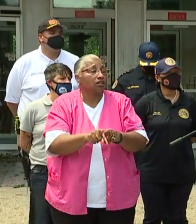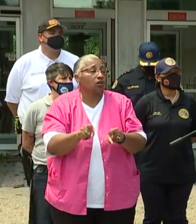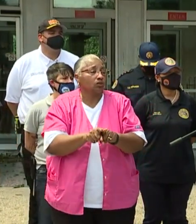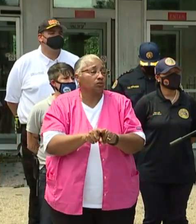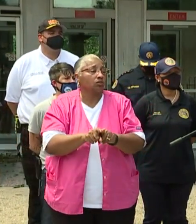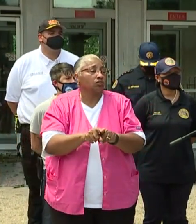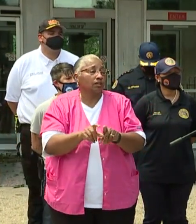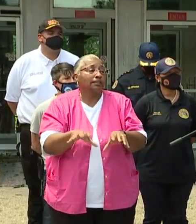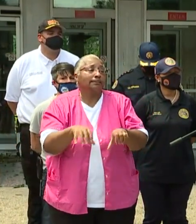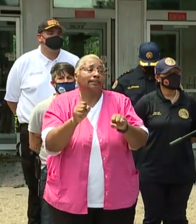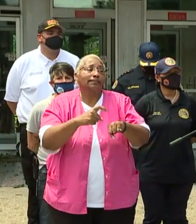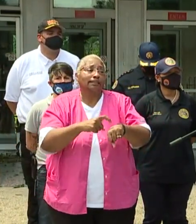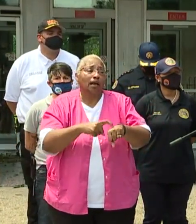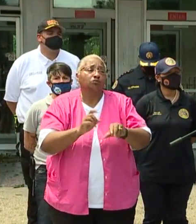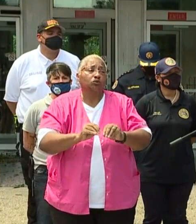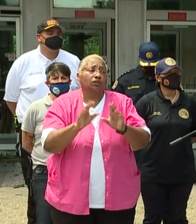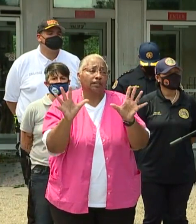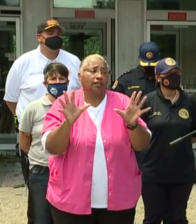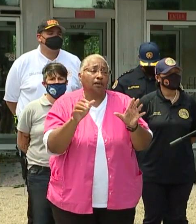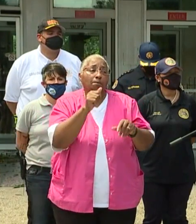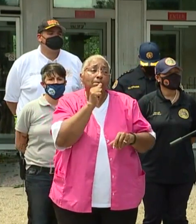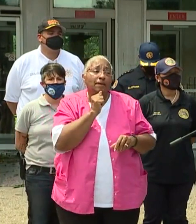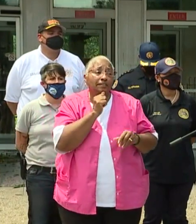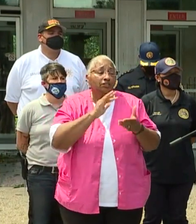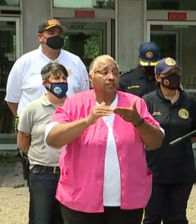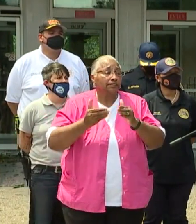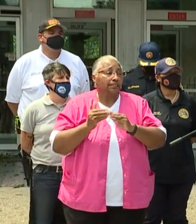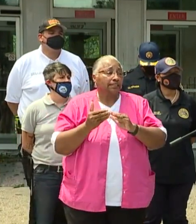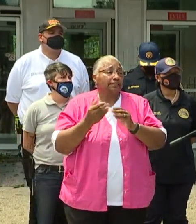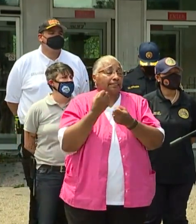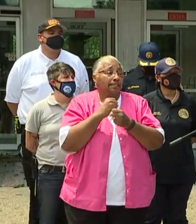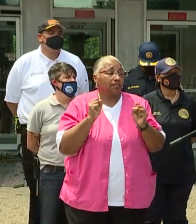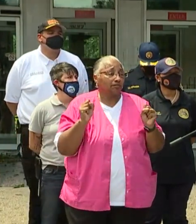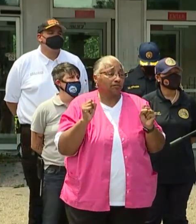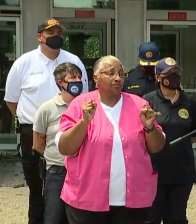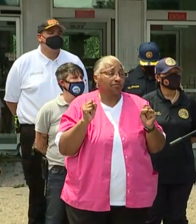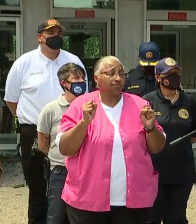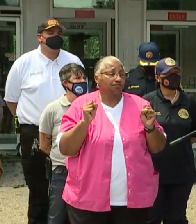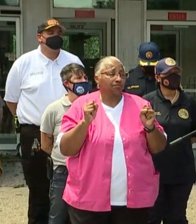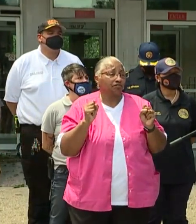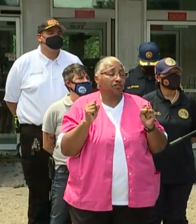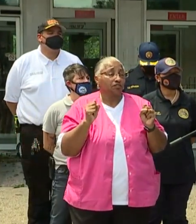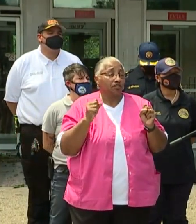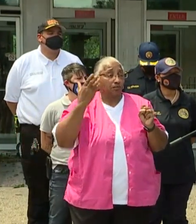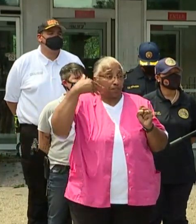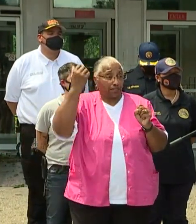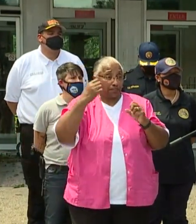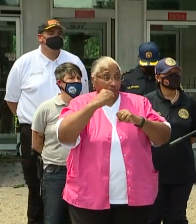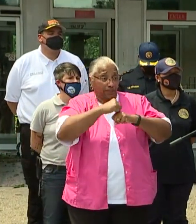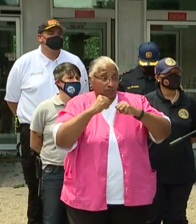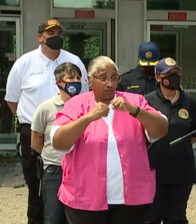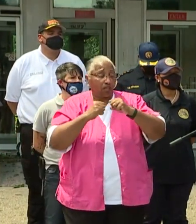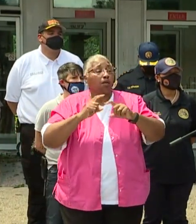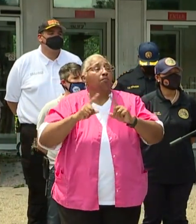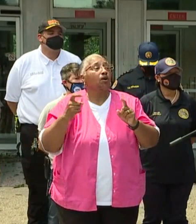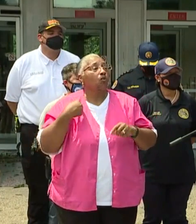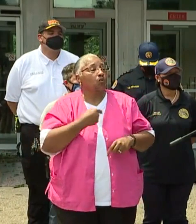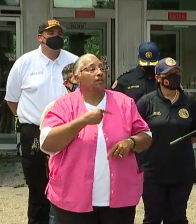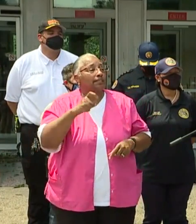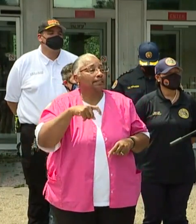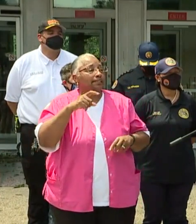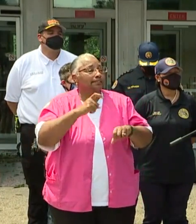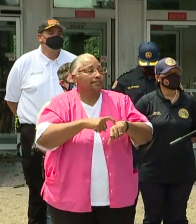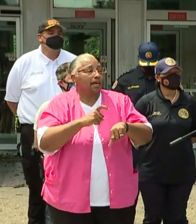it as well. Patience. The city is safe. In terms of infrastructure, we just need some time to assess